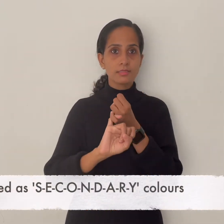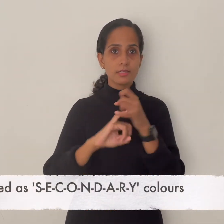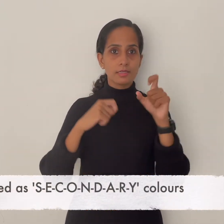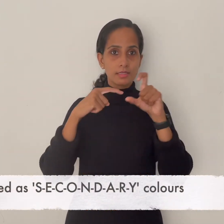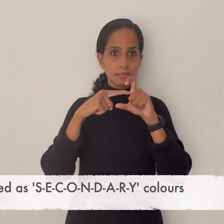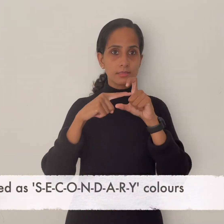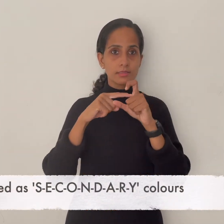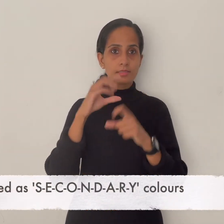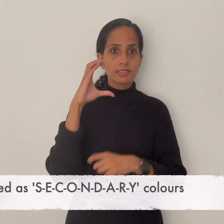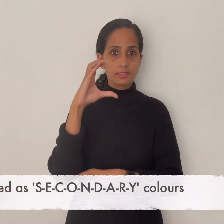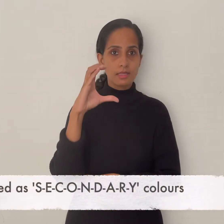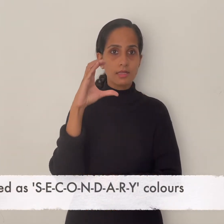secondary colors.